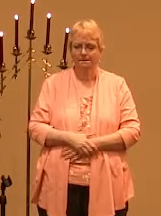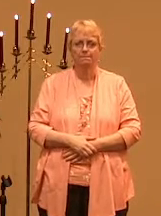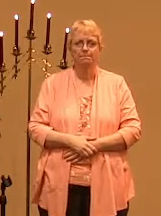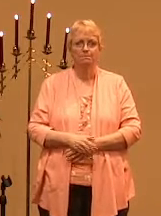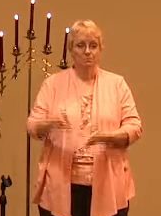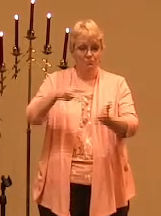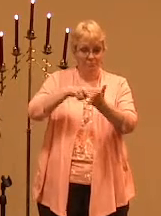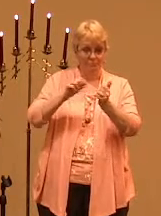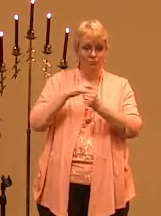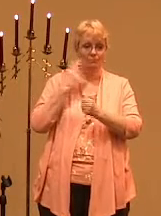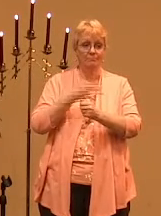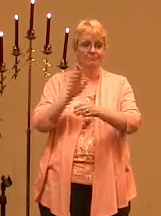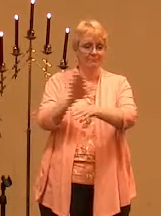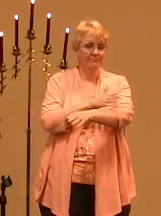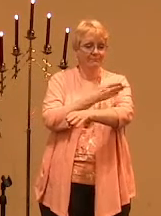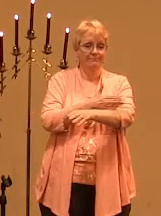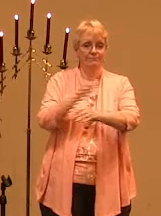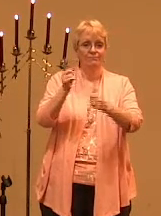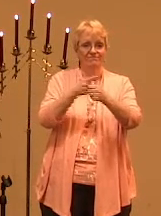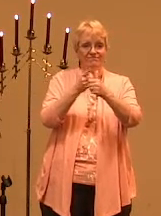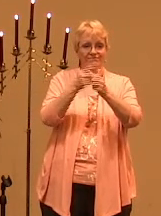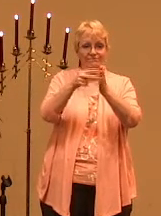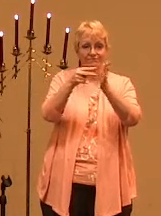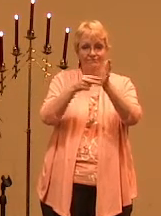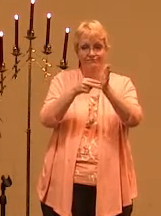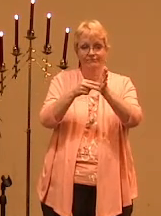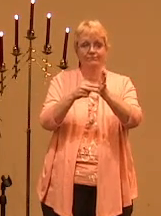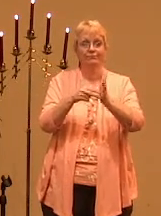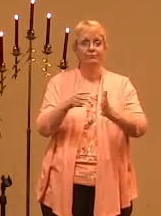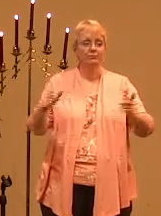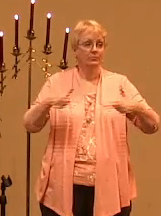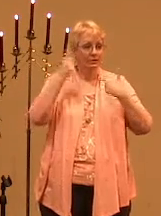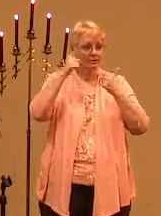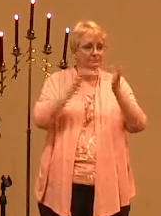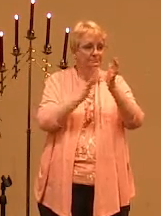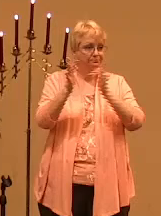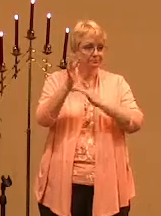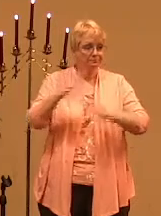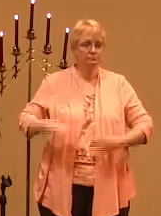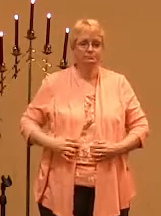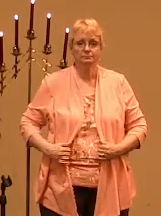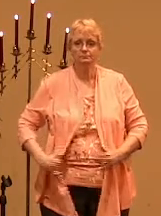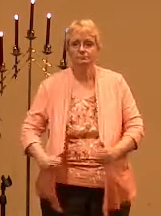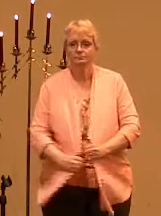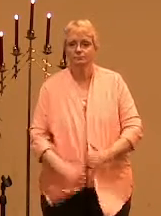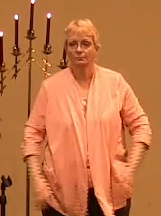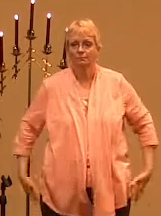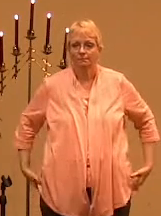If you're able to stand with us, we're going to sing the first verse of Living for Jesus.